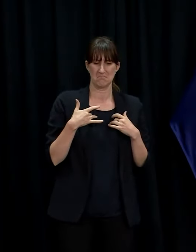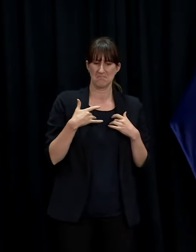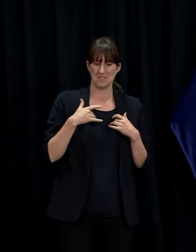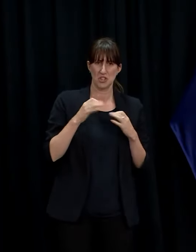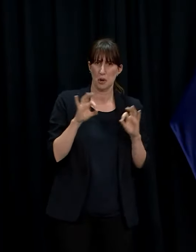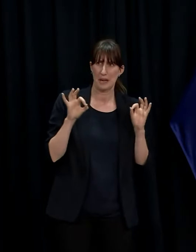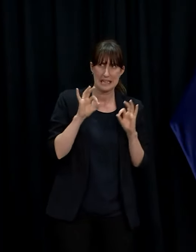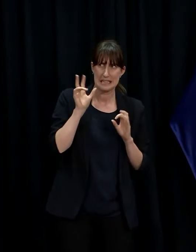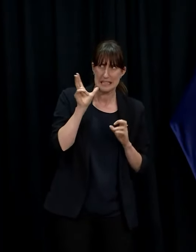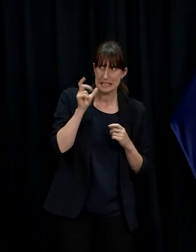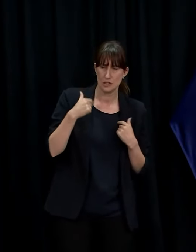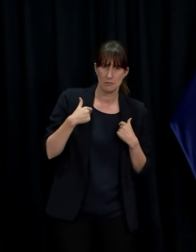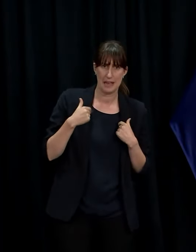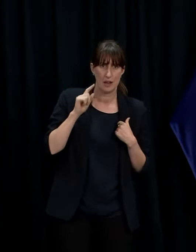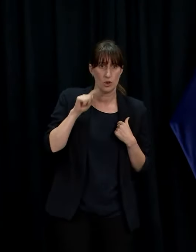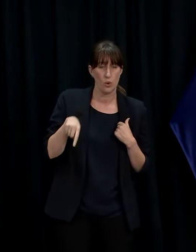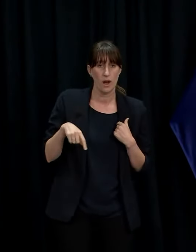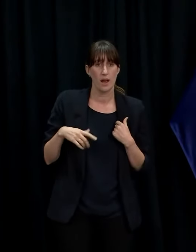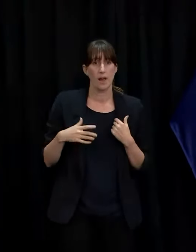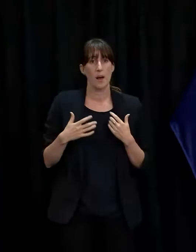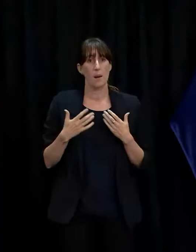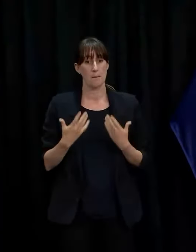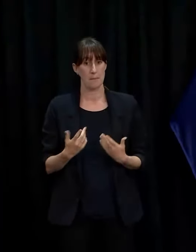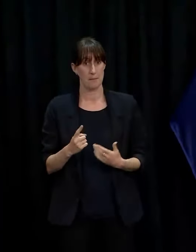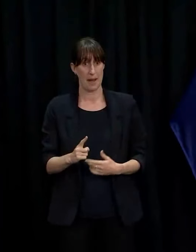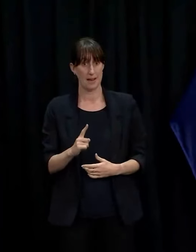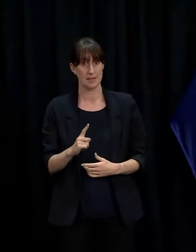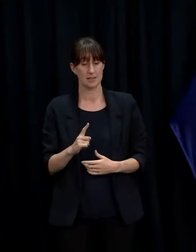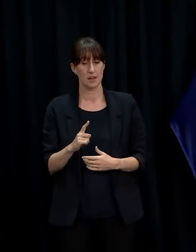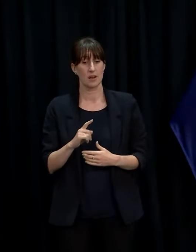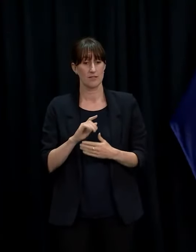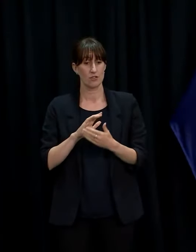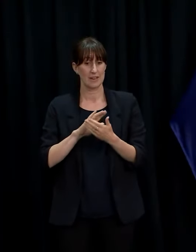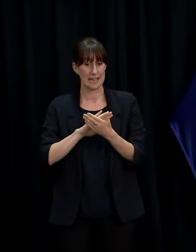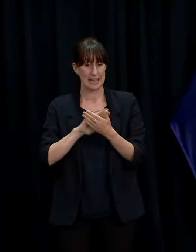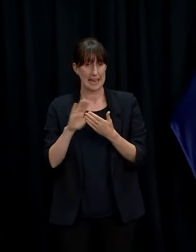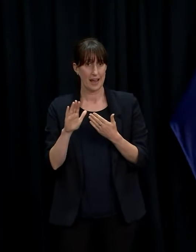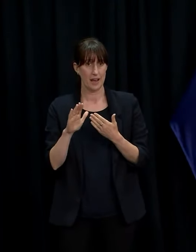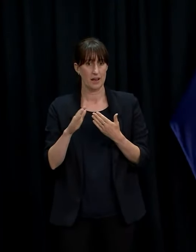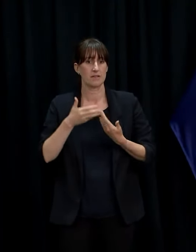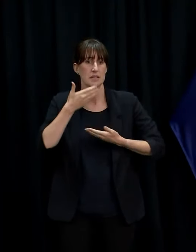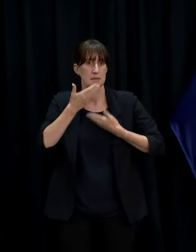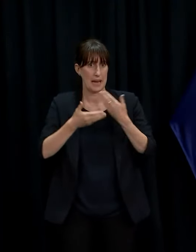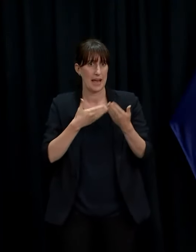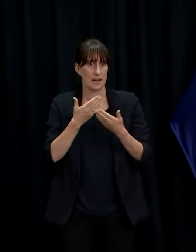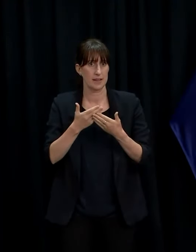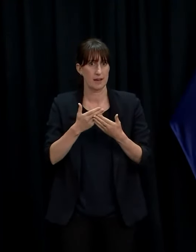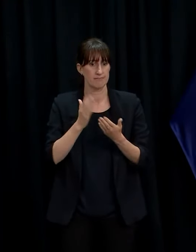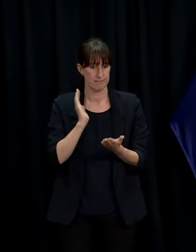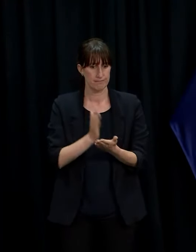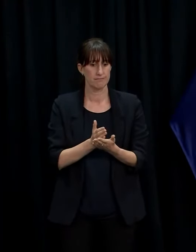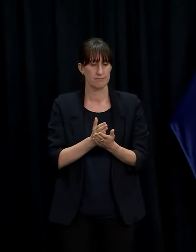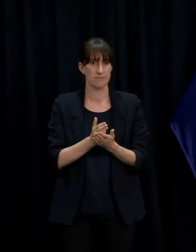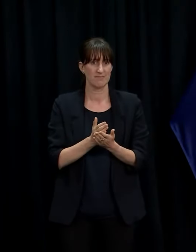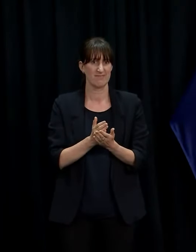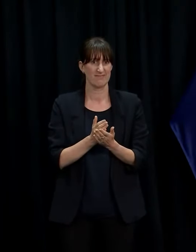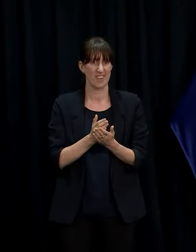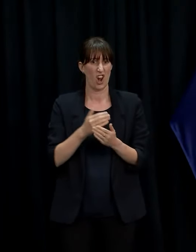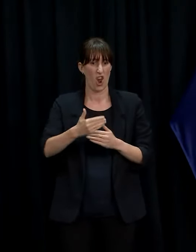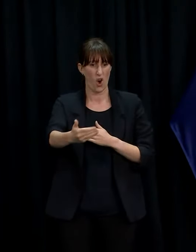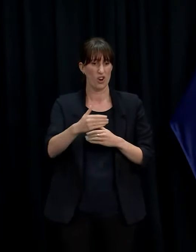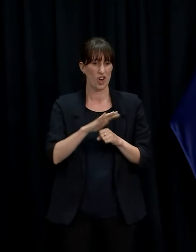the ministry, Ian Town, make that very clear a couple of weeks ago. I think there is